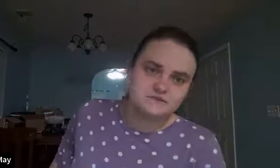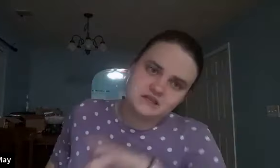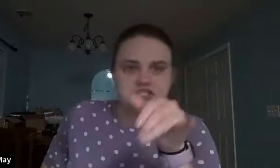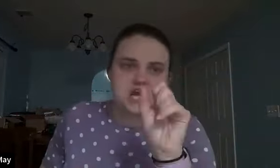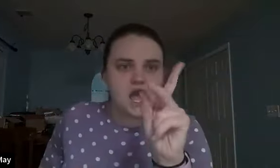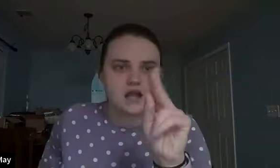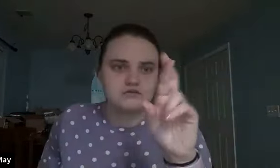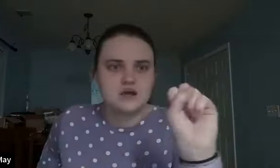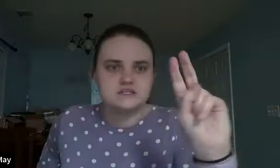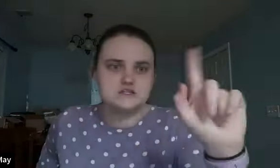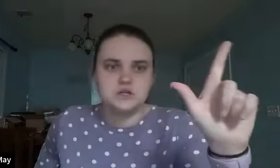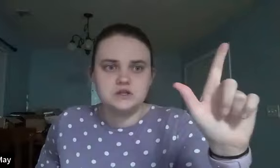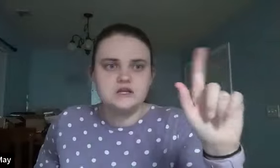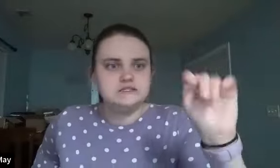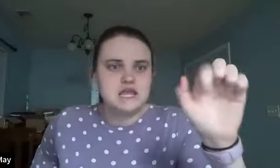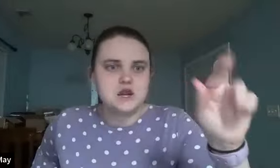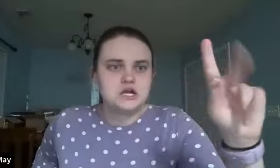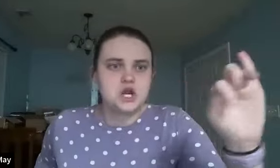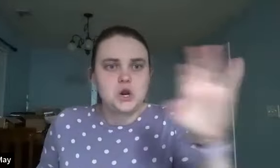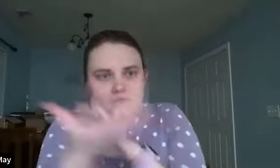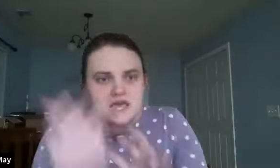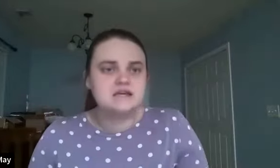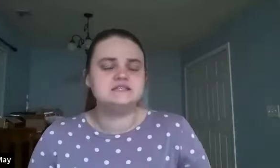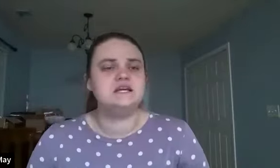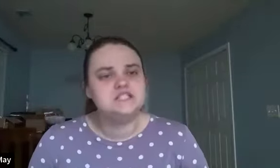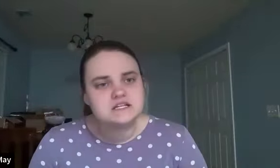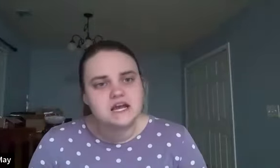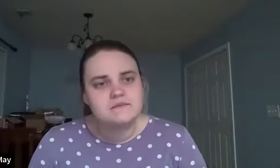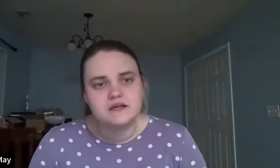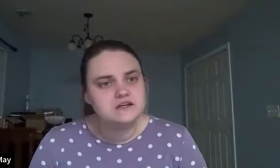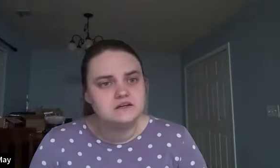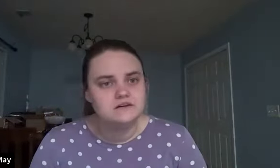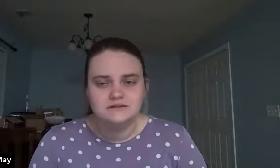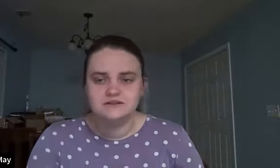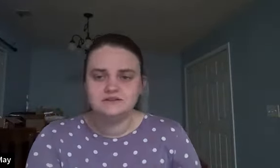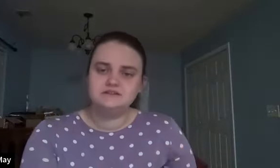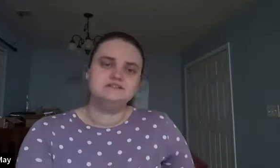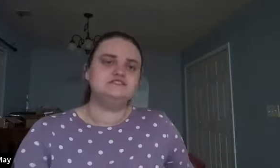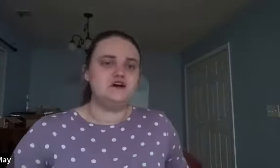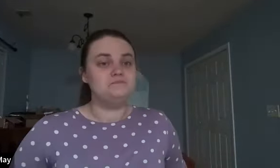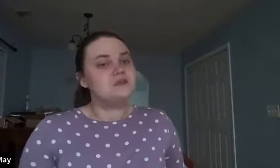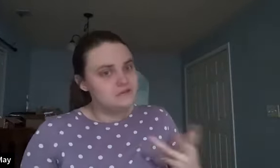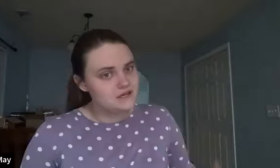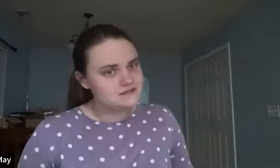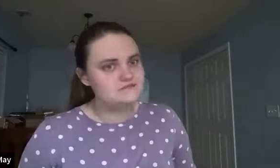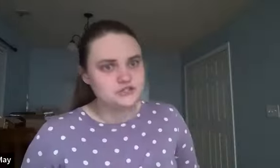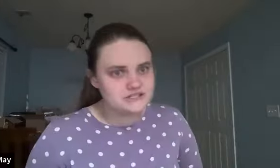like Jack Russell Terrier mix, and I just look at them like, so. But yes,